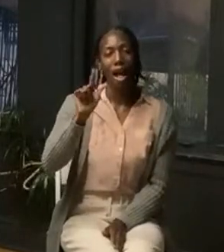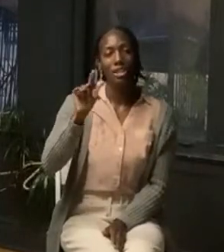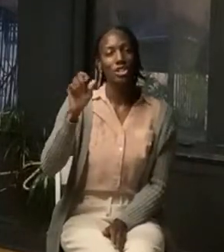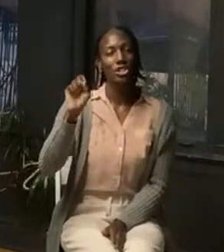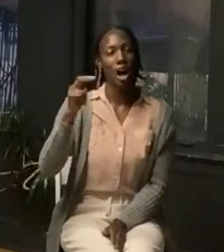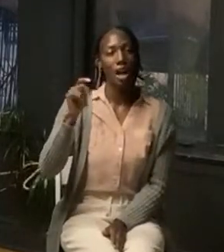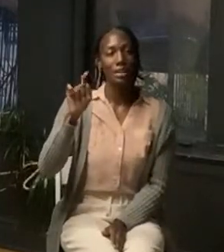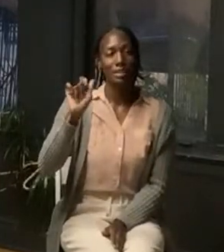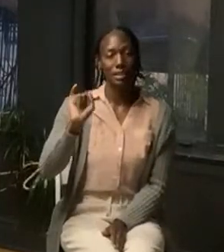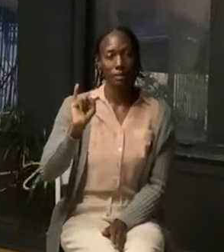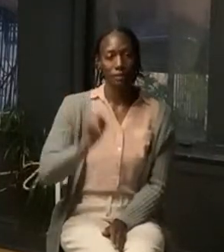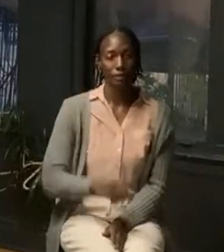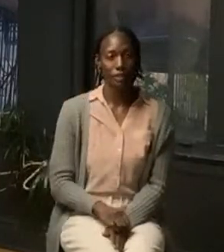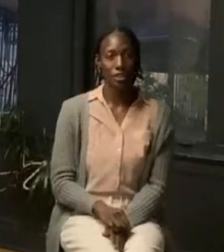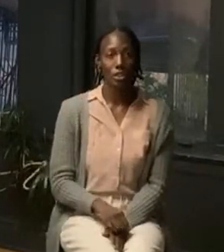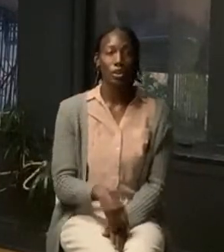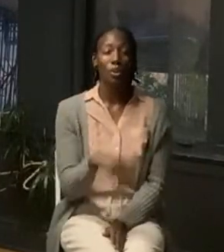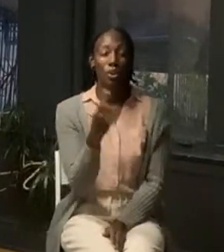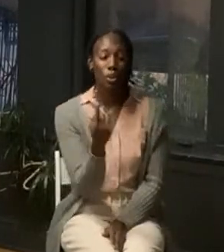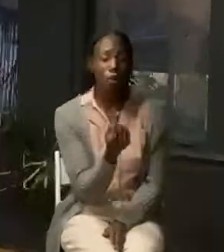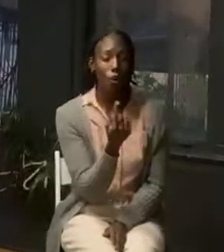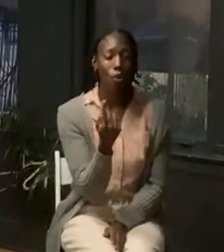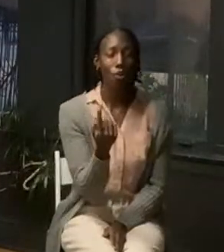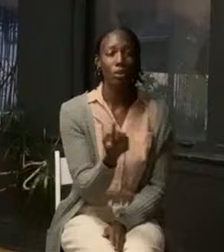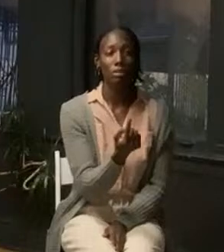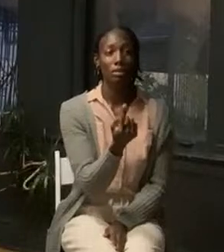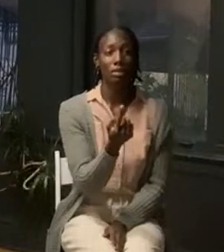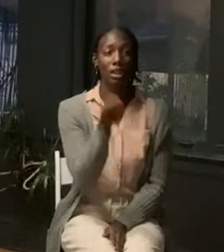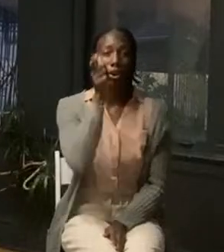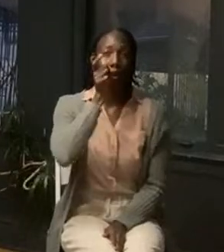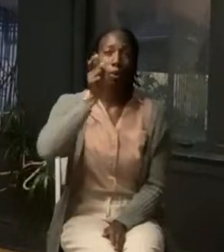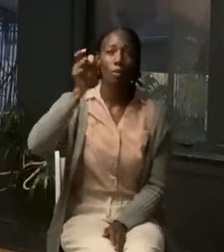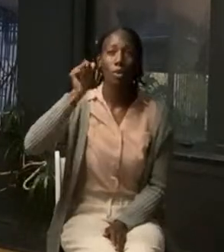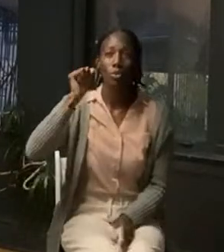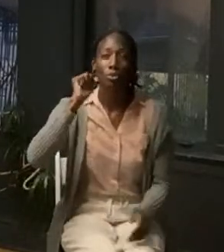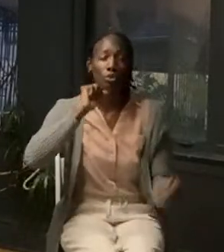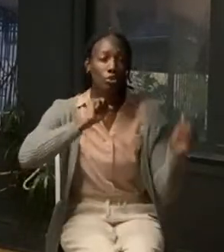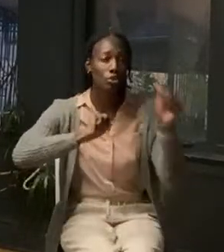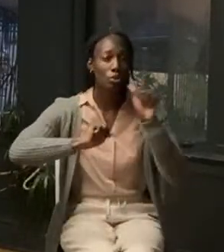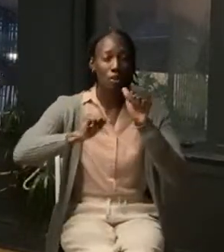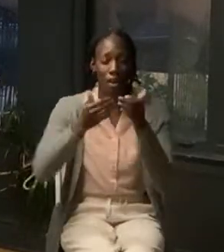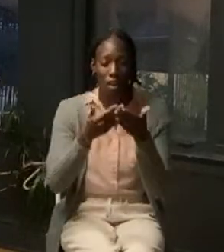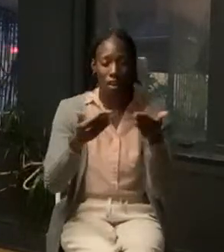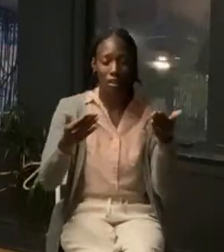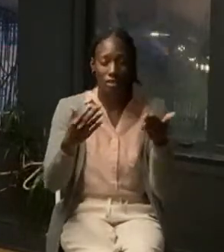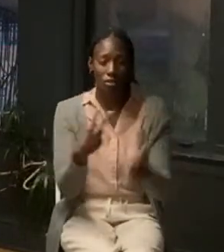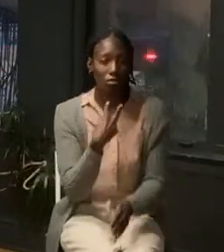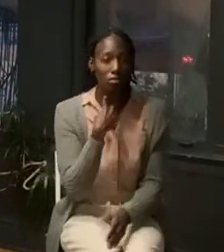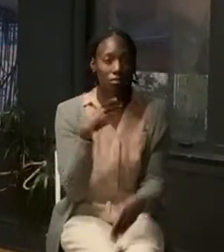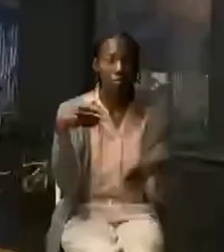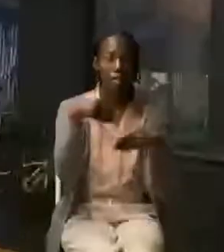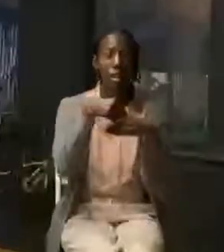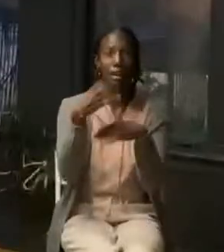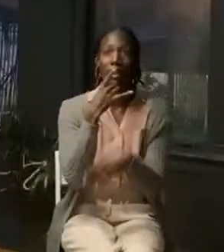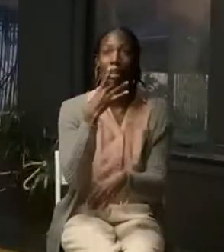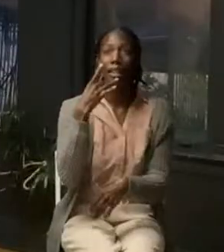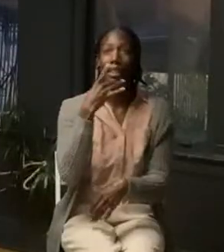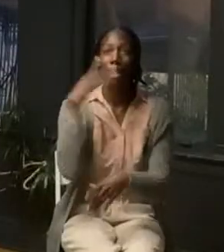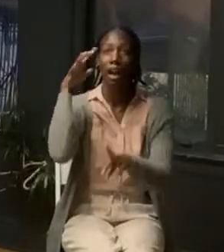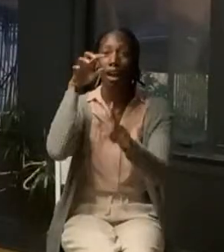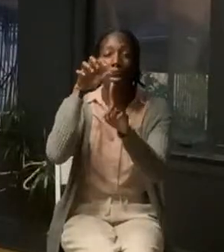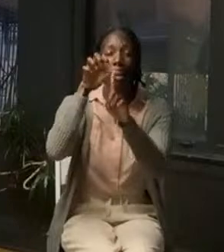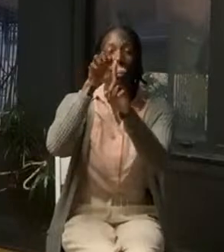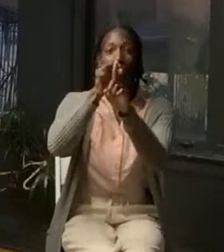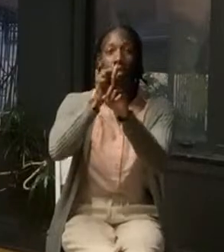Lonely, moon-drunk thing, trapped in the grasp of the light. Howl your